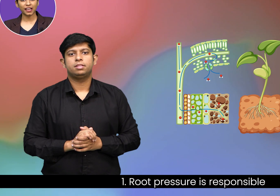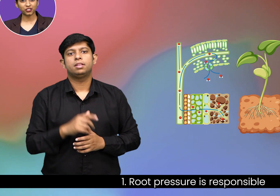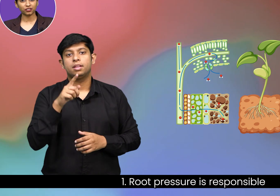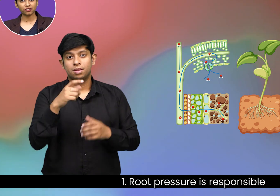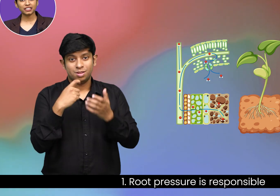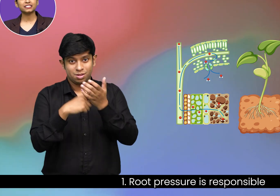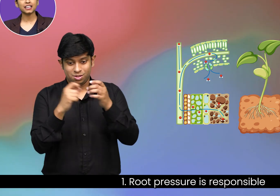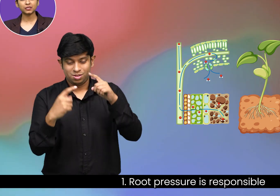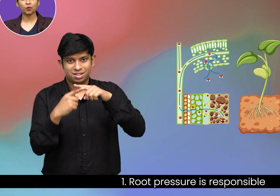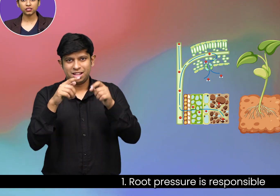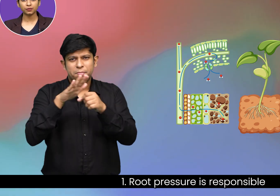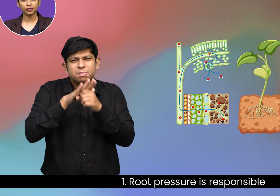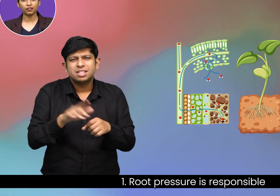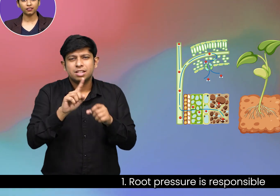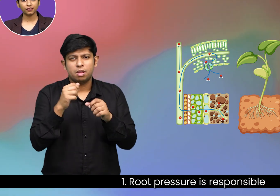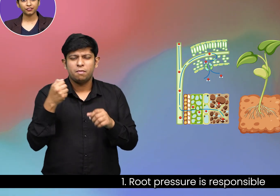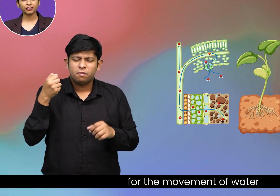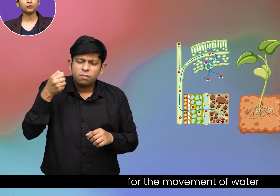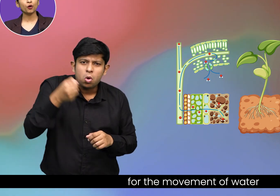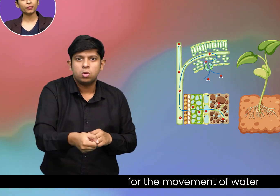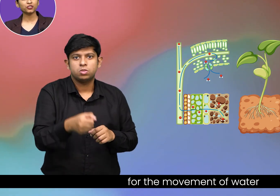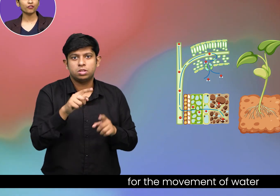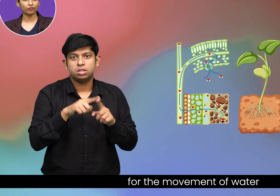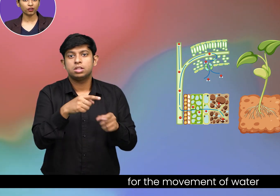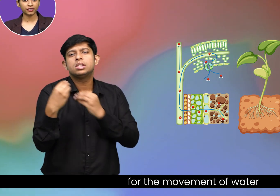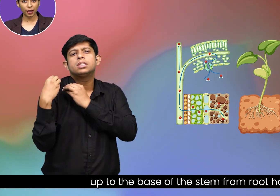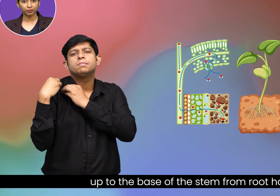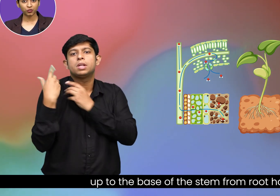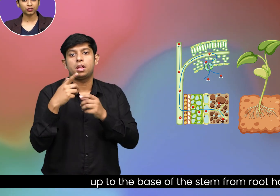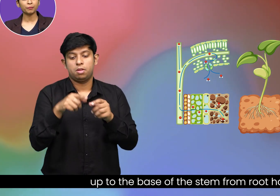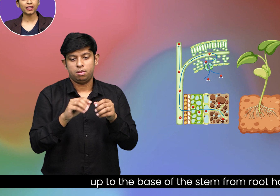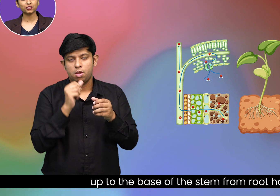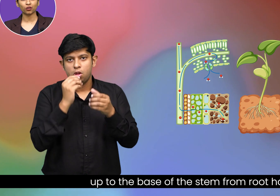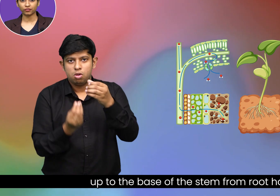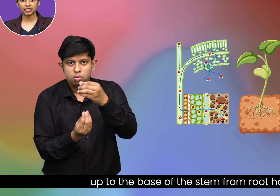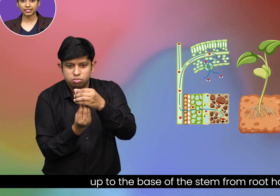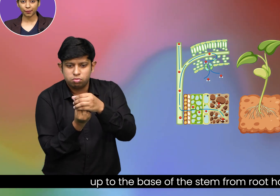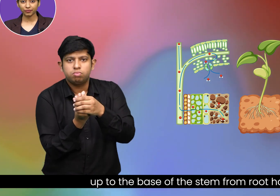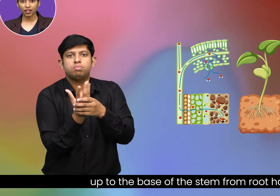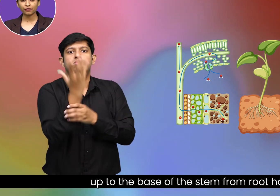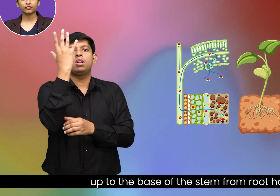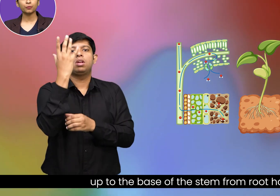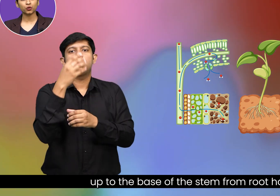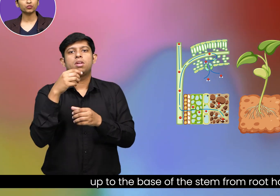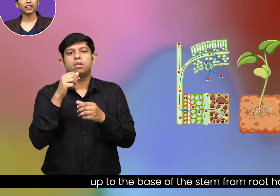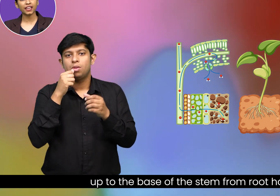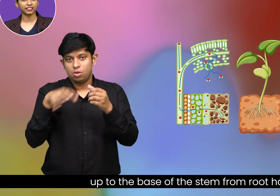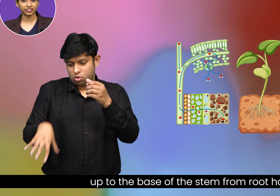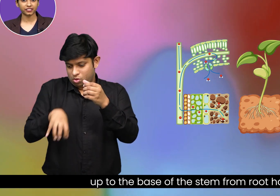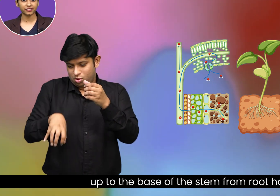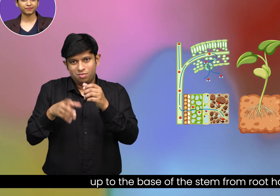Root pressure is responsible for the movement of water up to the base of the stem from